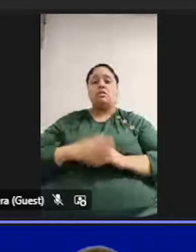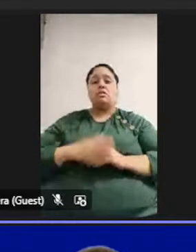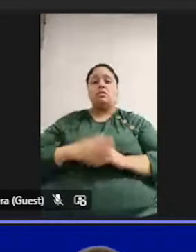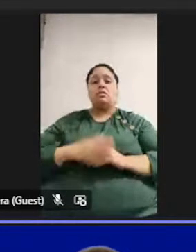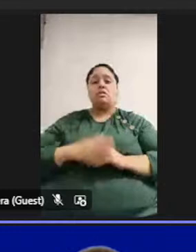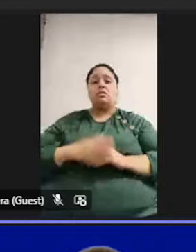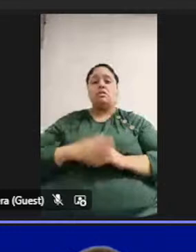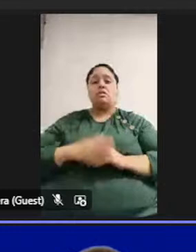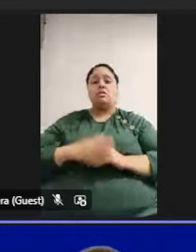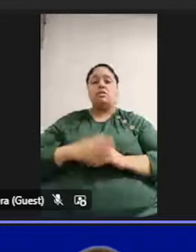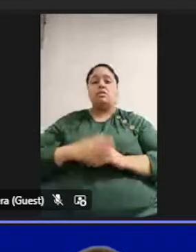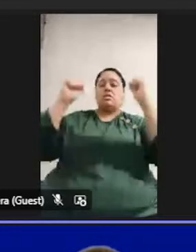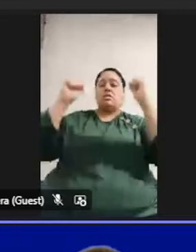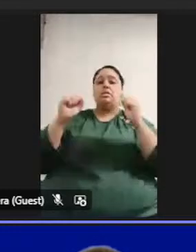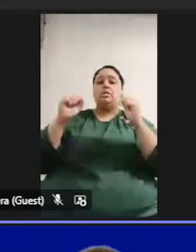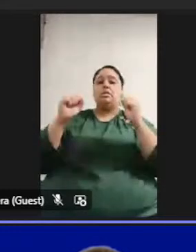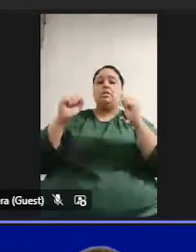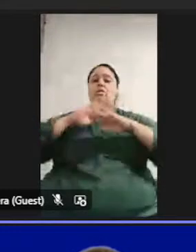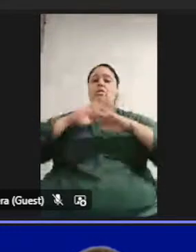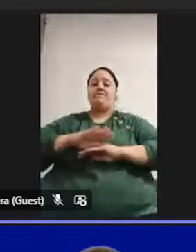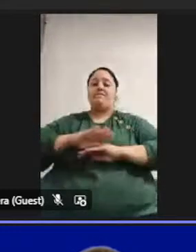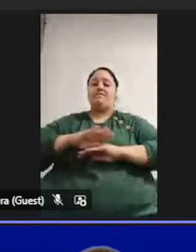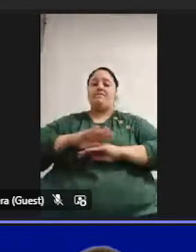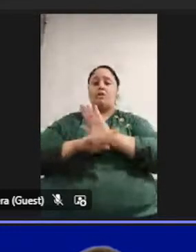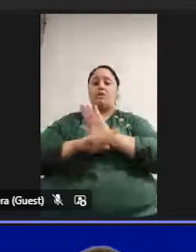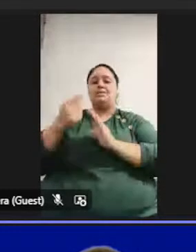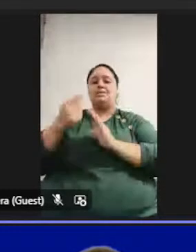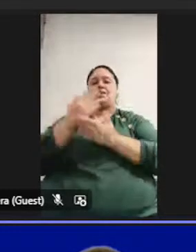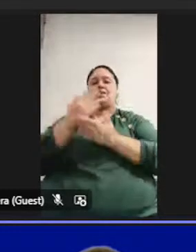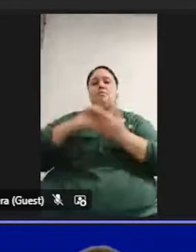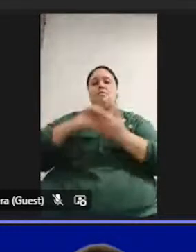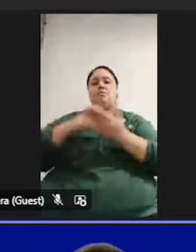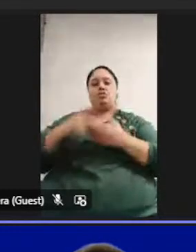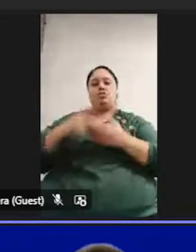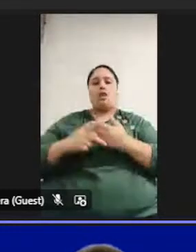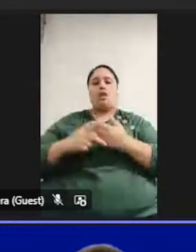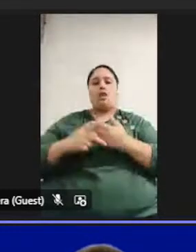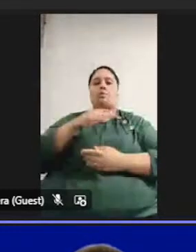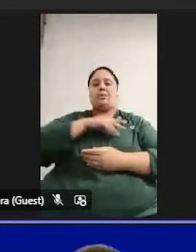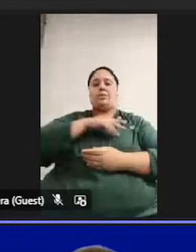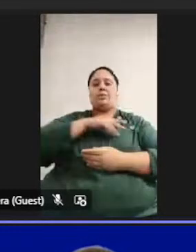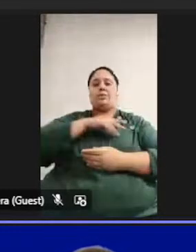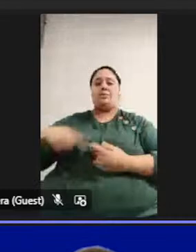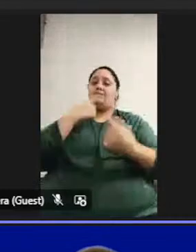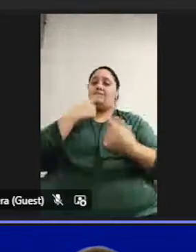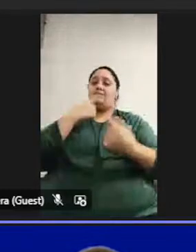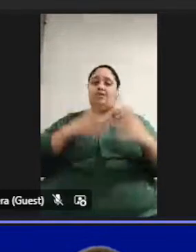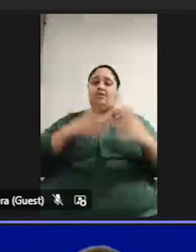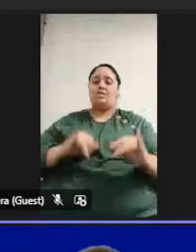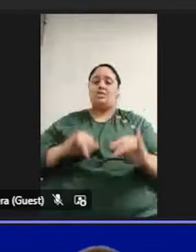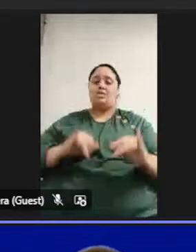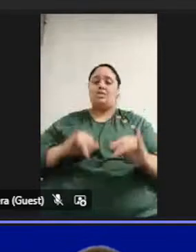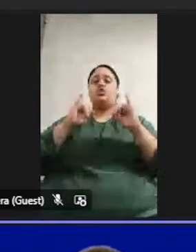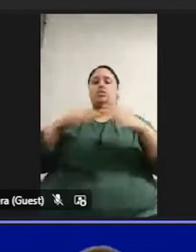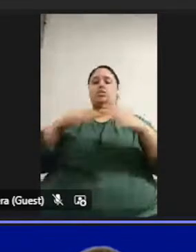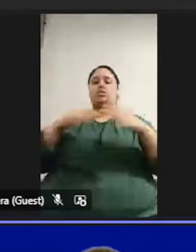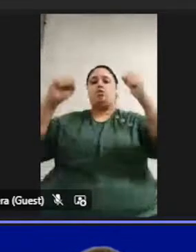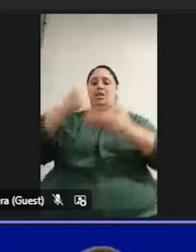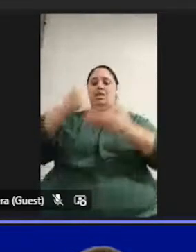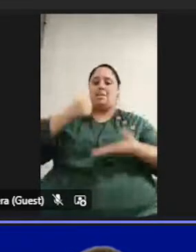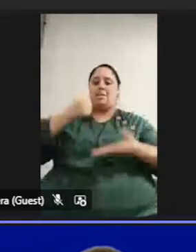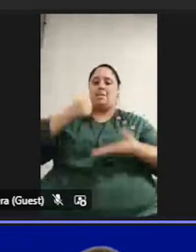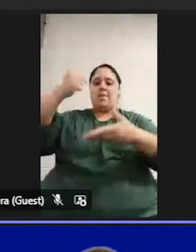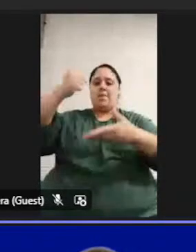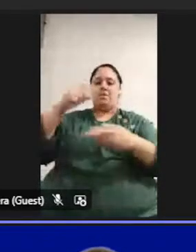this speaks to some of the projects that the Premier alluded to just now in terms of emergency load shedding packs to indigent and other lower